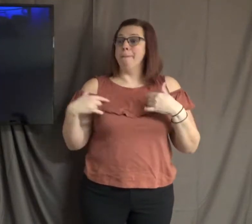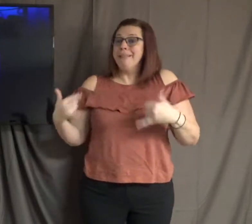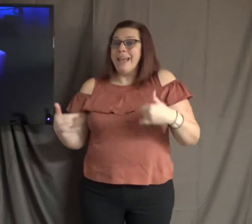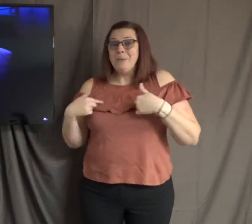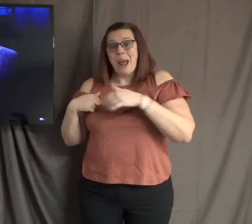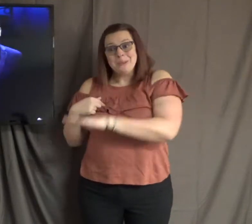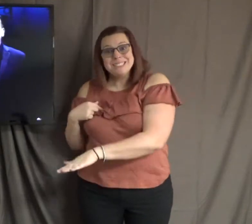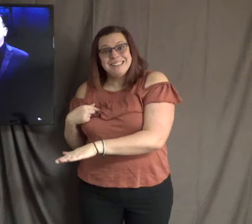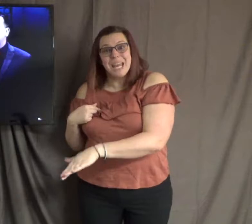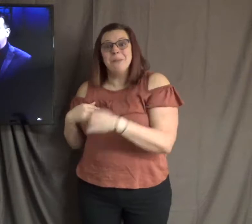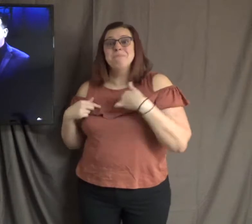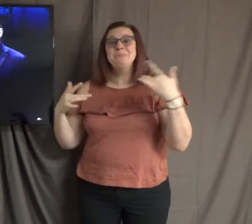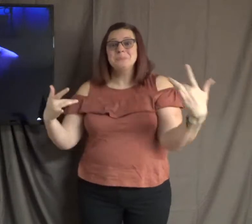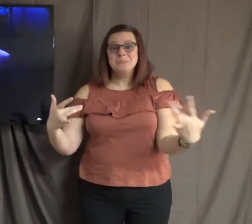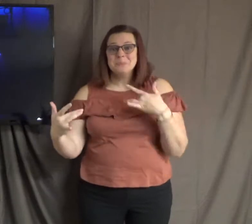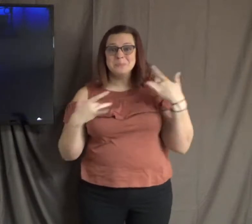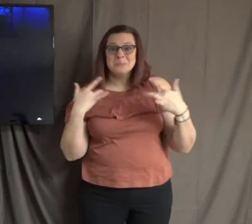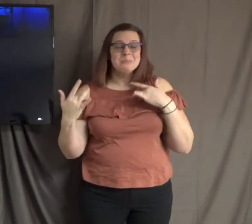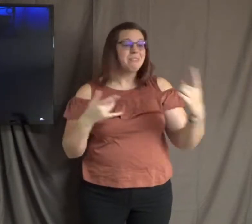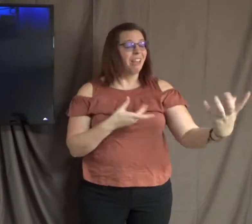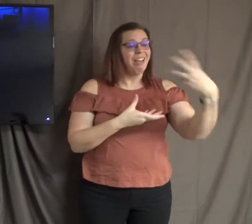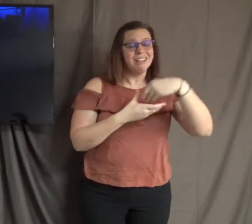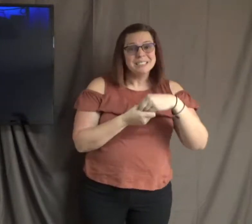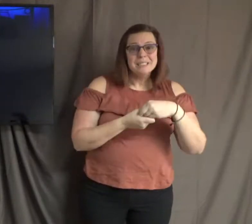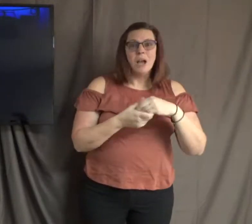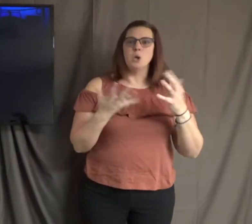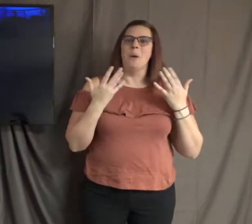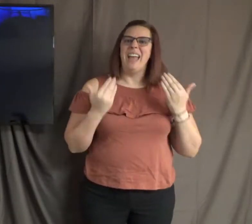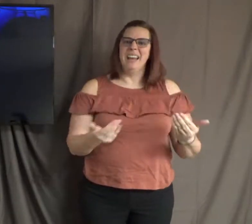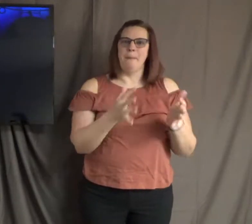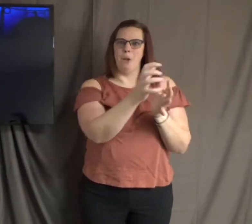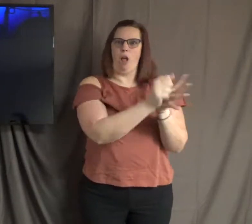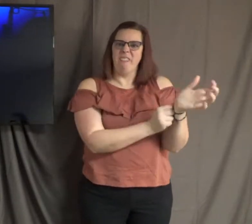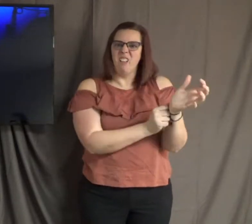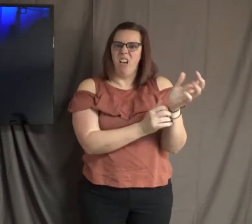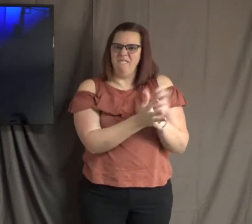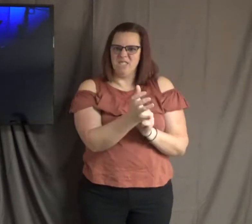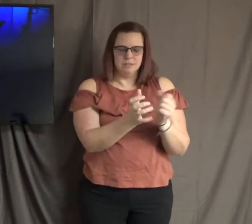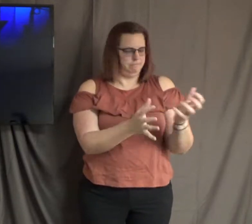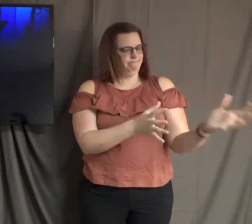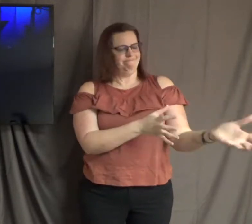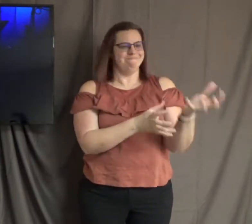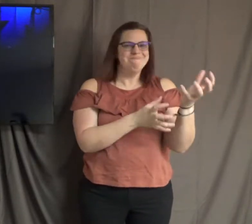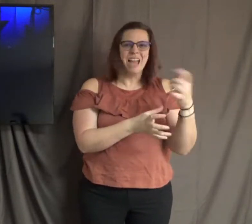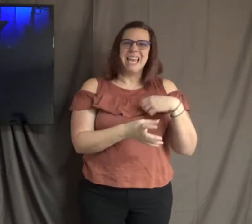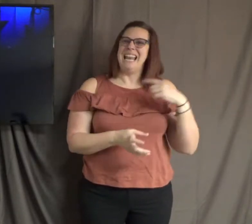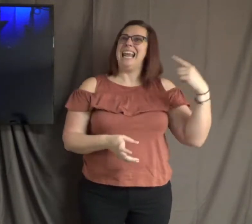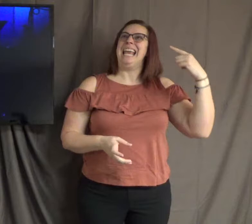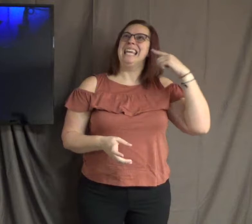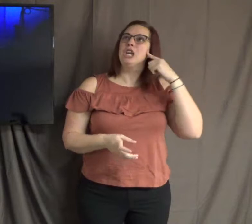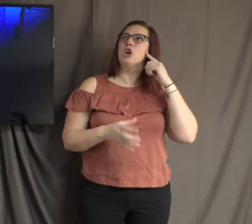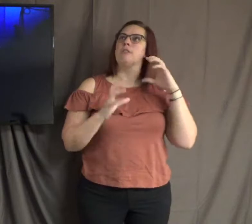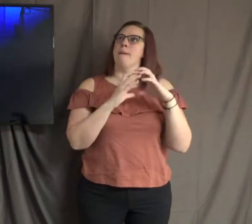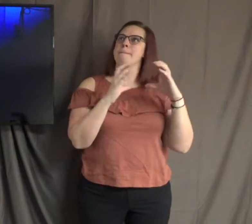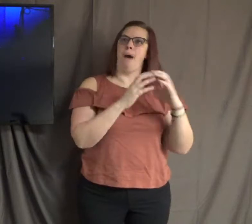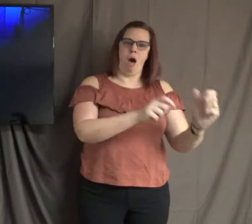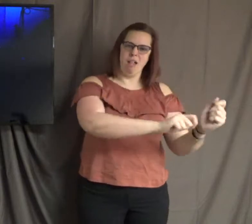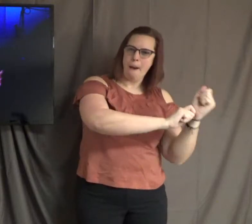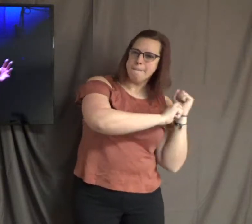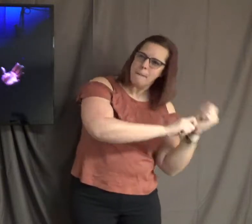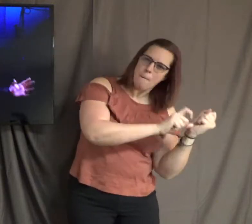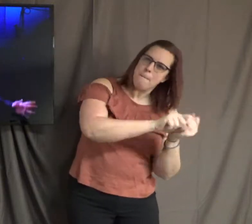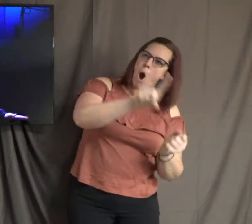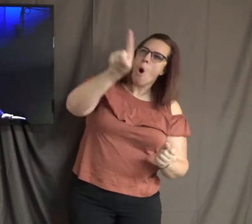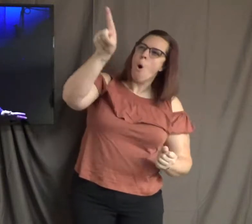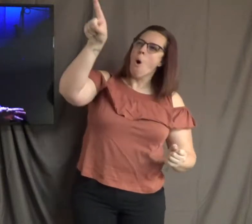excited to get him engaged and to put on a glove once again and to hear that ball crack off the bat and to smell the grass and to sit